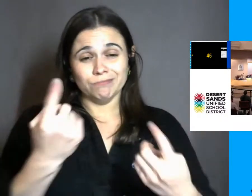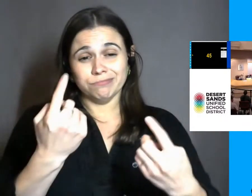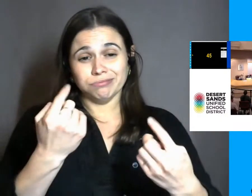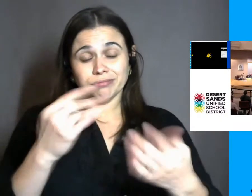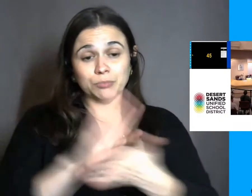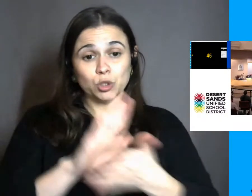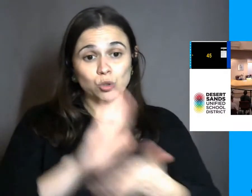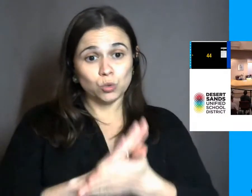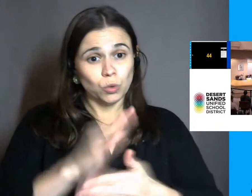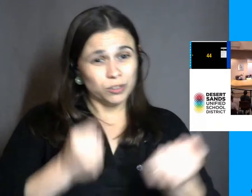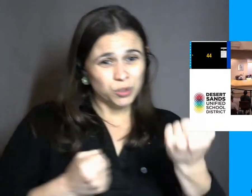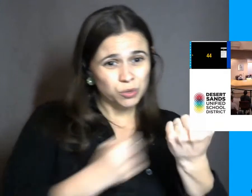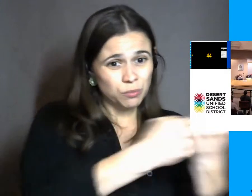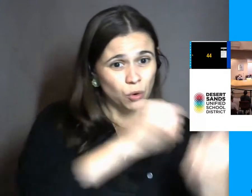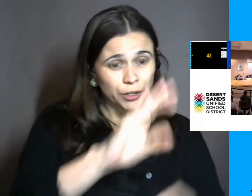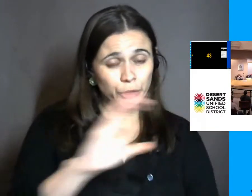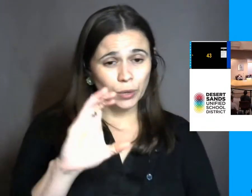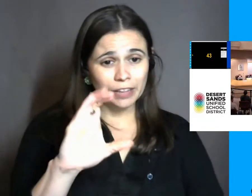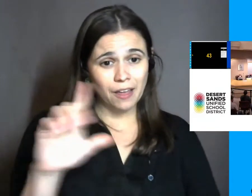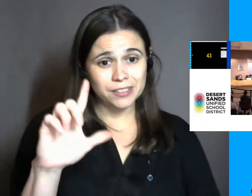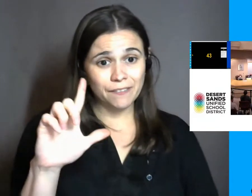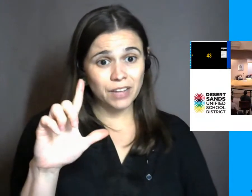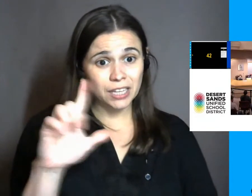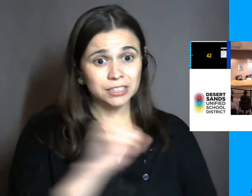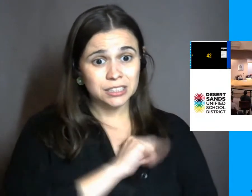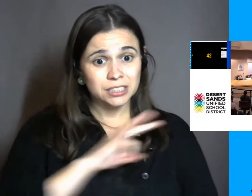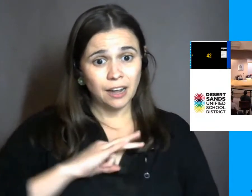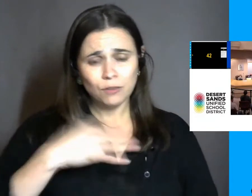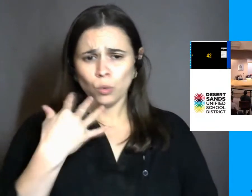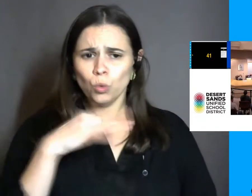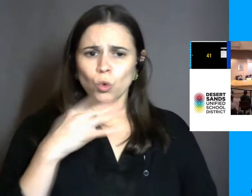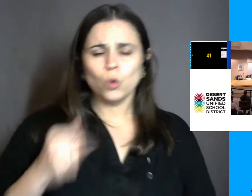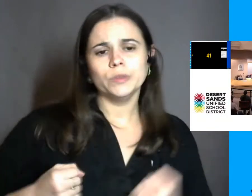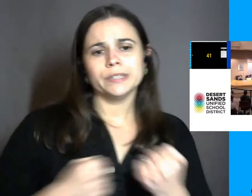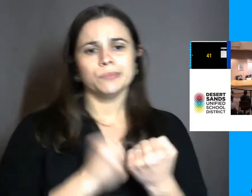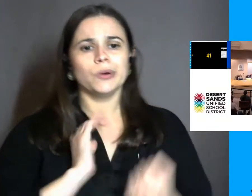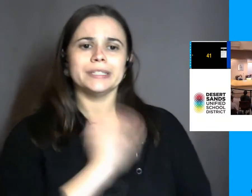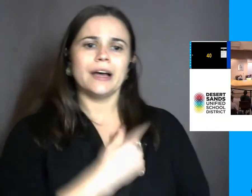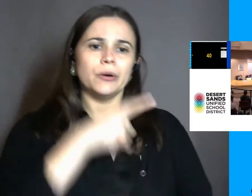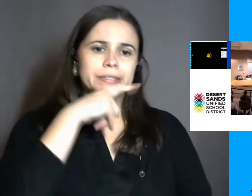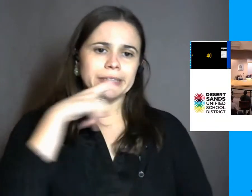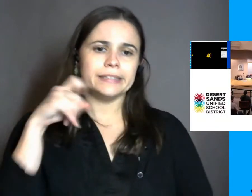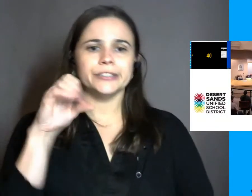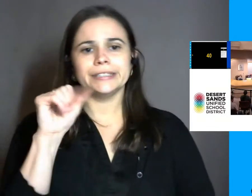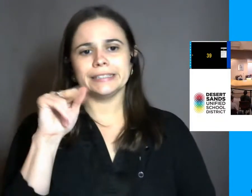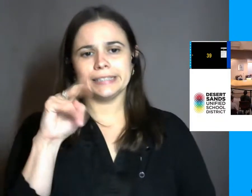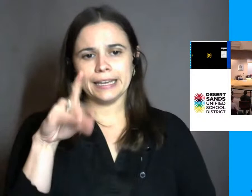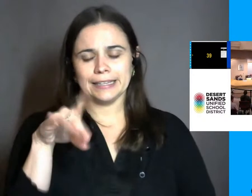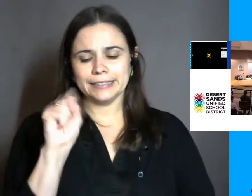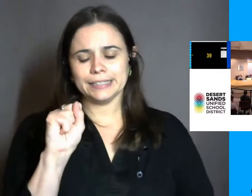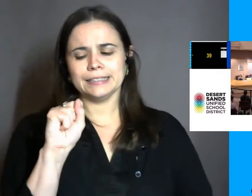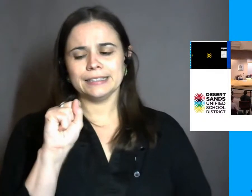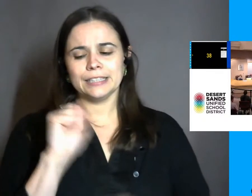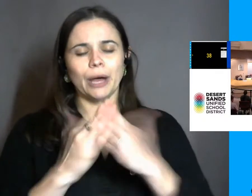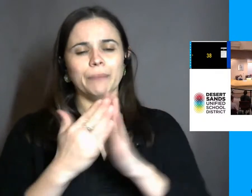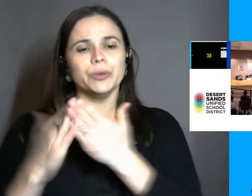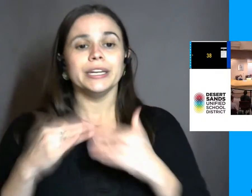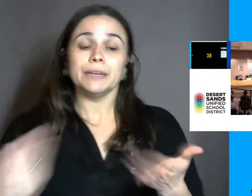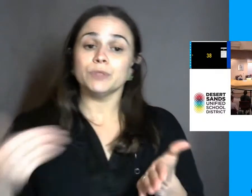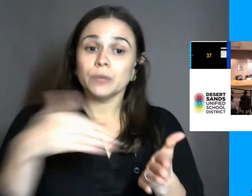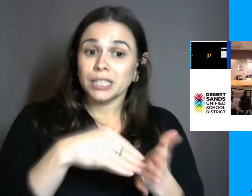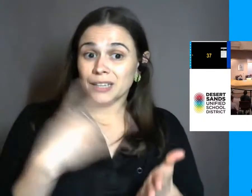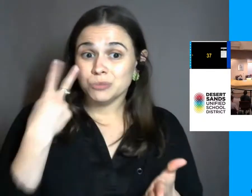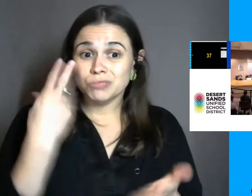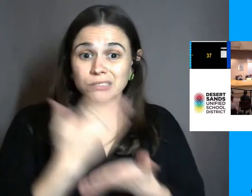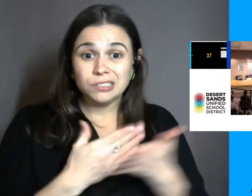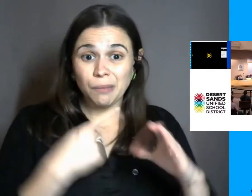supporting classified supports our Desert Sands community. So again, when it comes to some of the emails that have